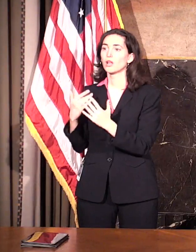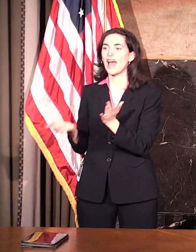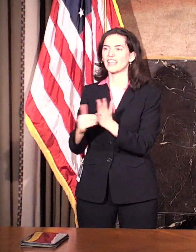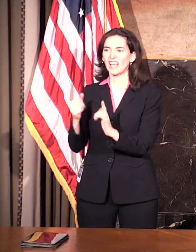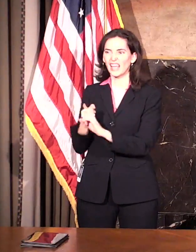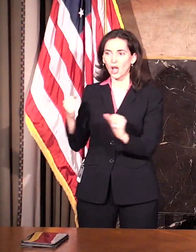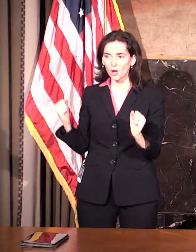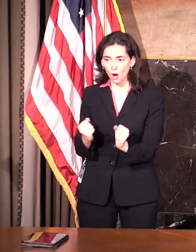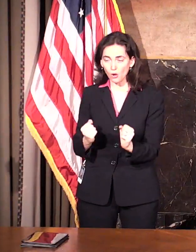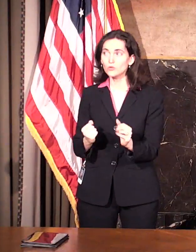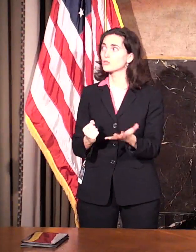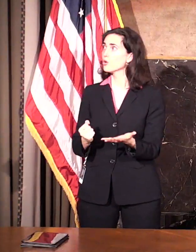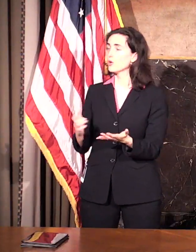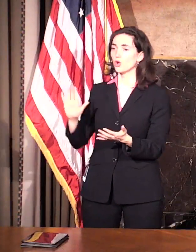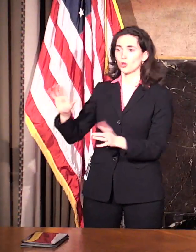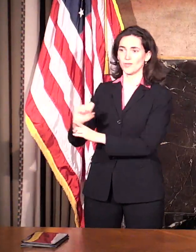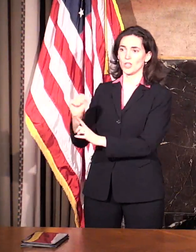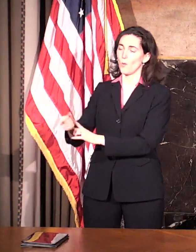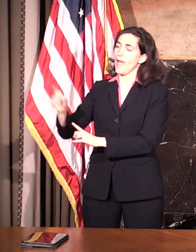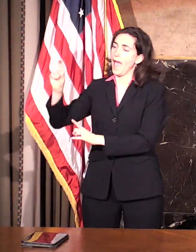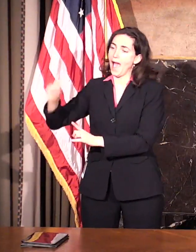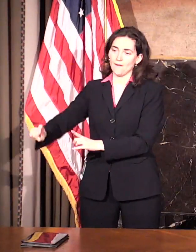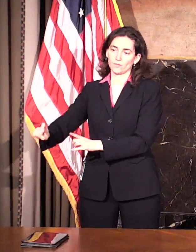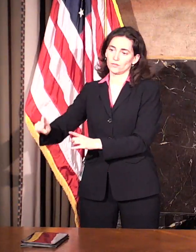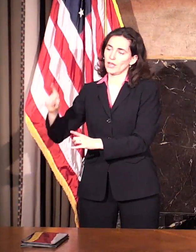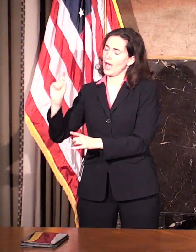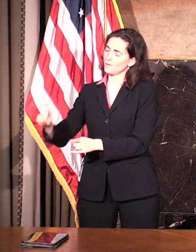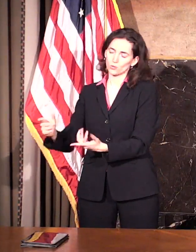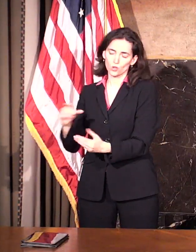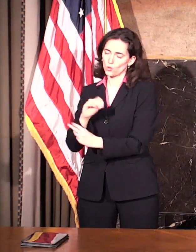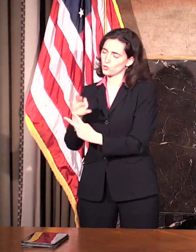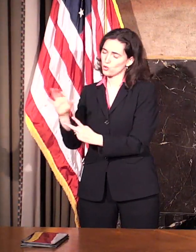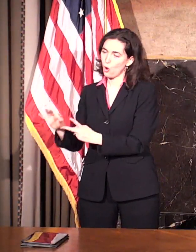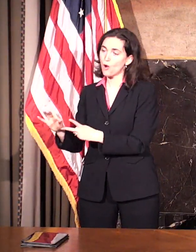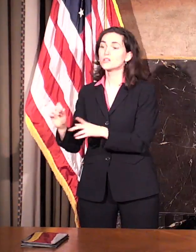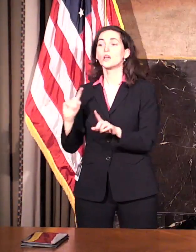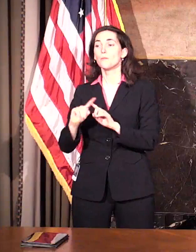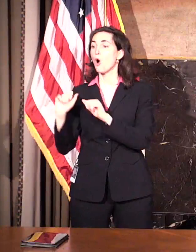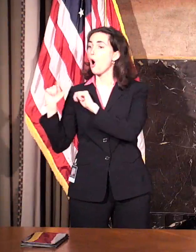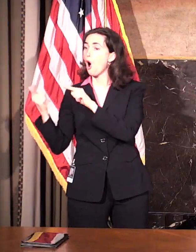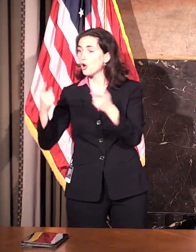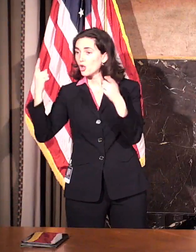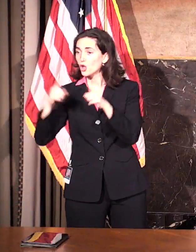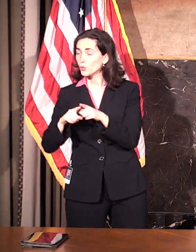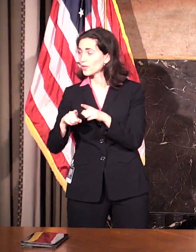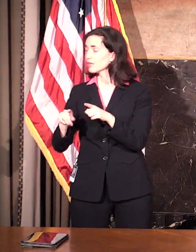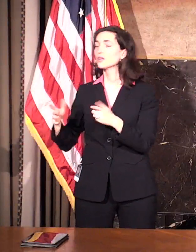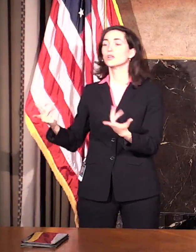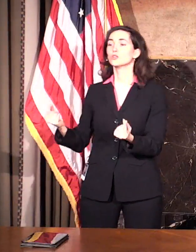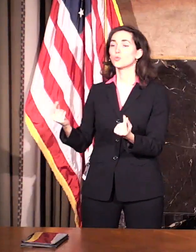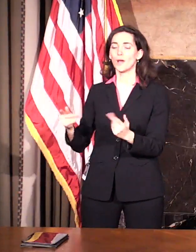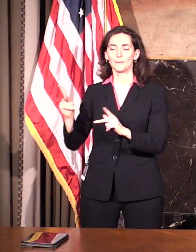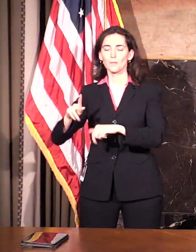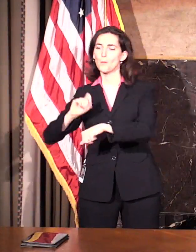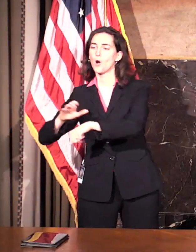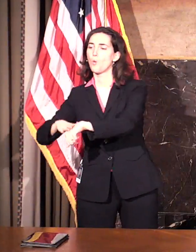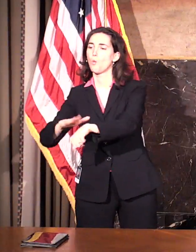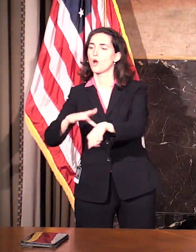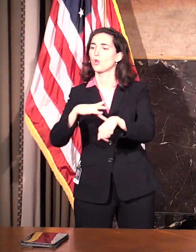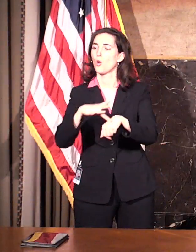under the circumstances. But we all agree, and this includes the energy companies themselves, that more advanced